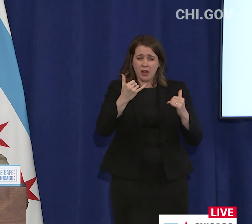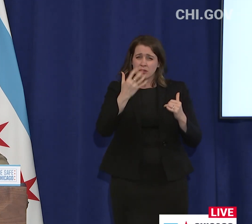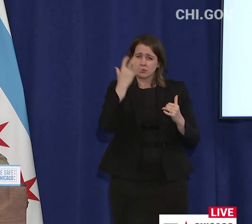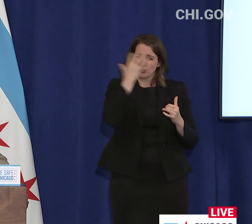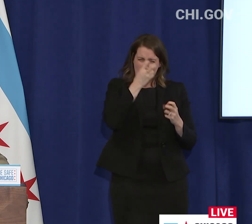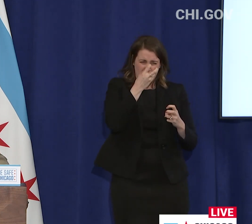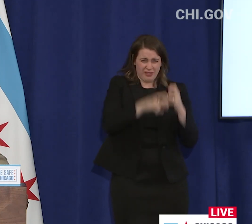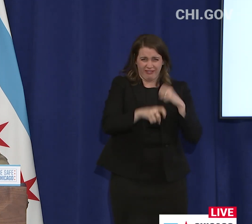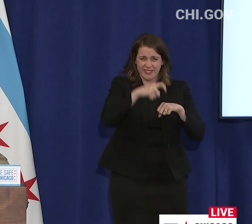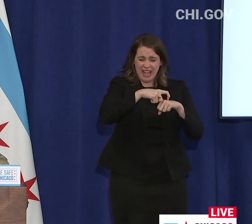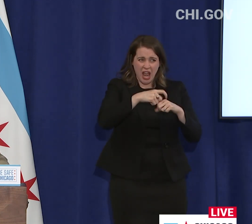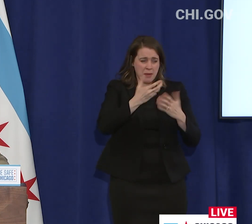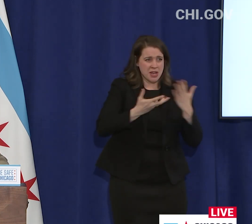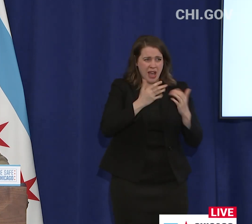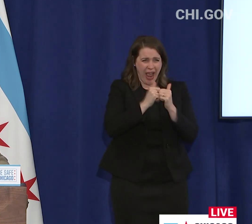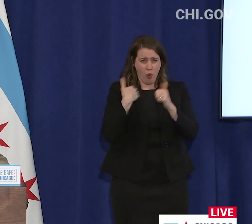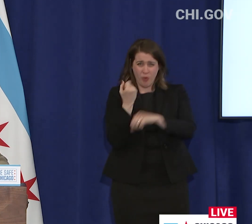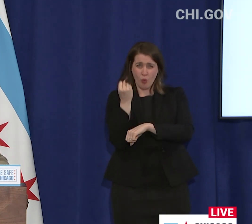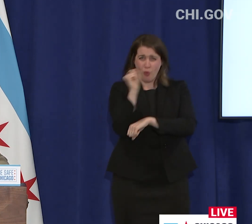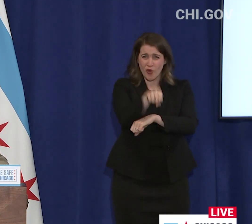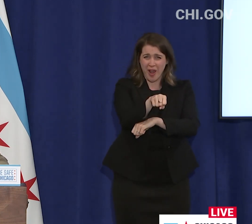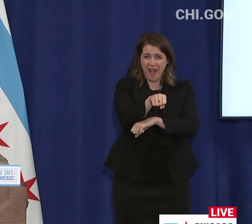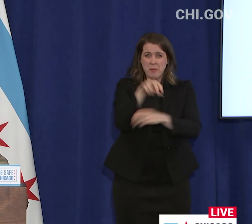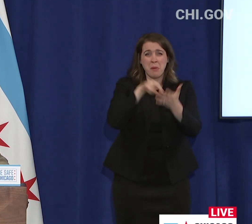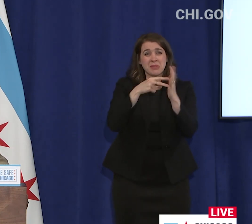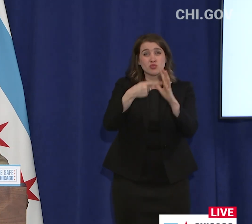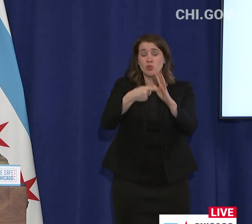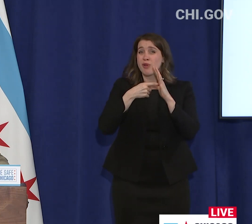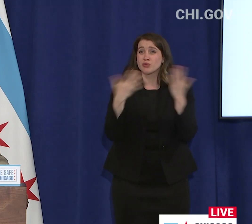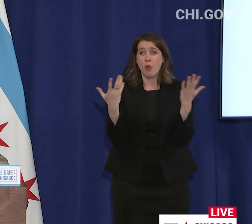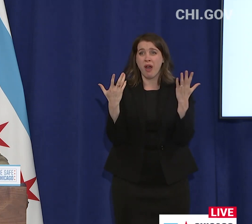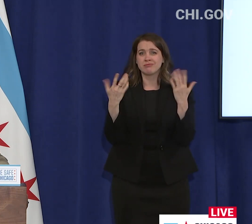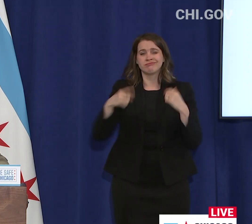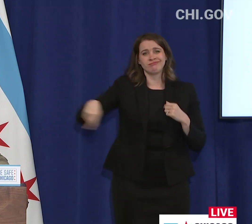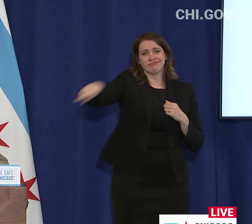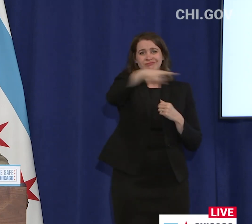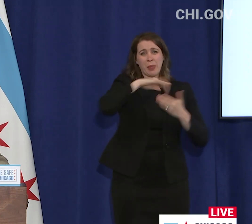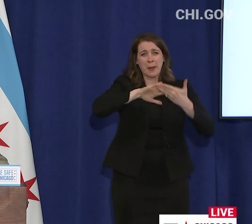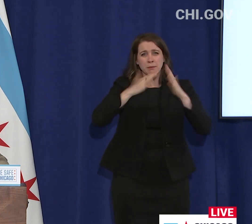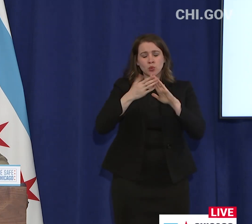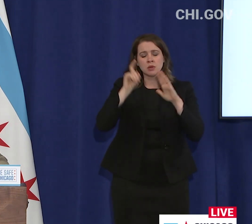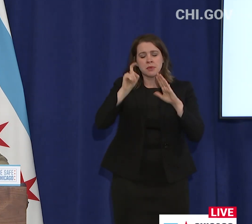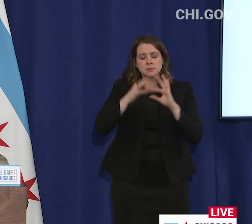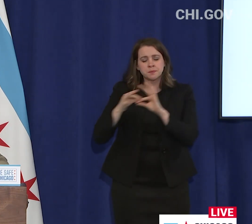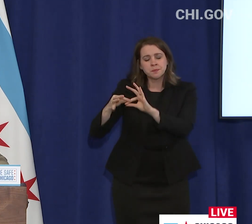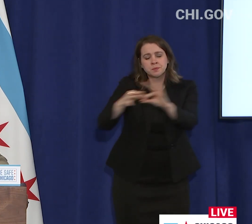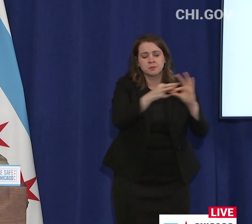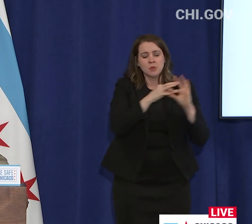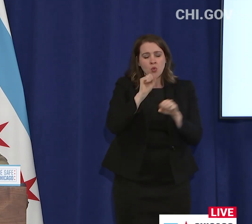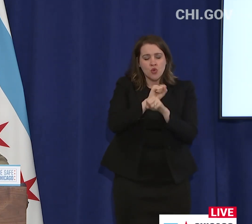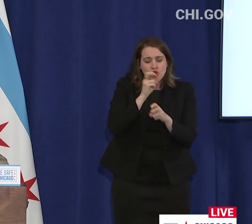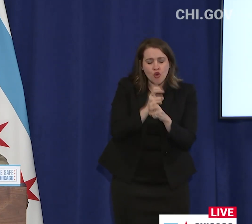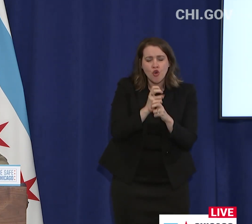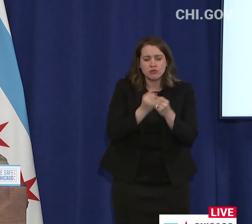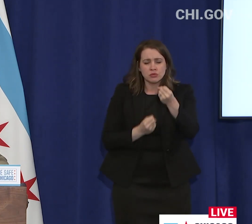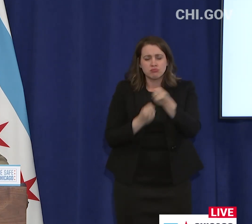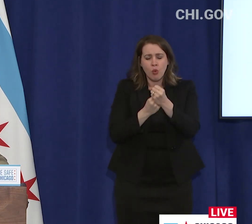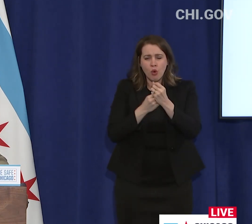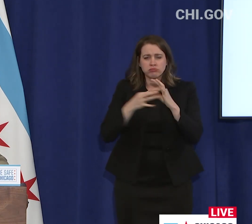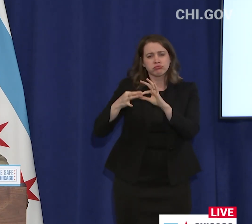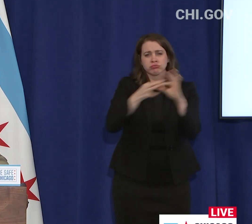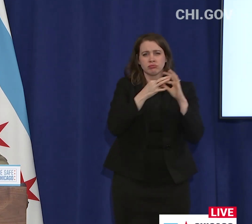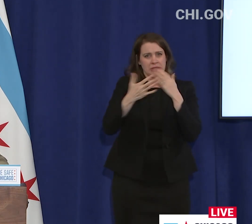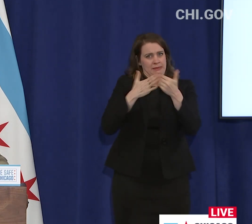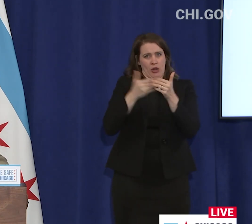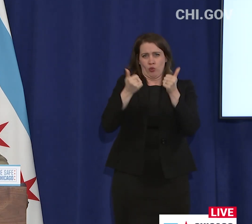to continue to require all of us to be steadfast and vigilant in every neighborhood. But we must